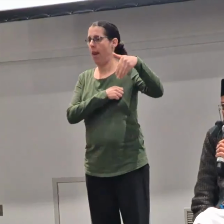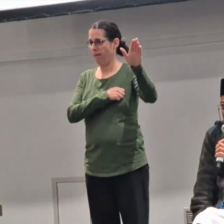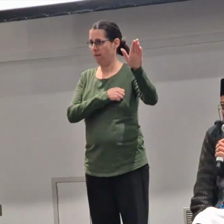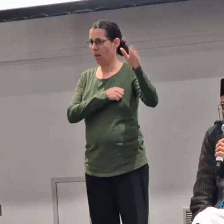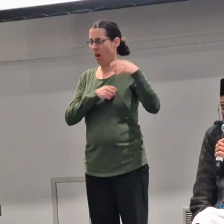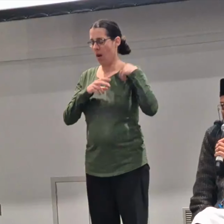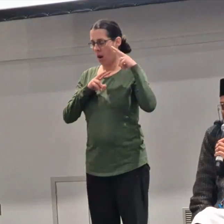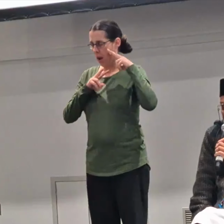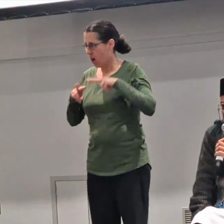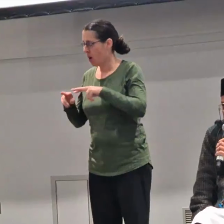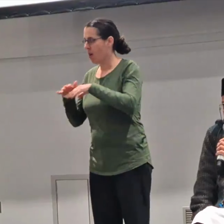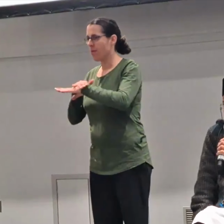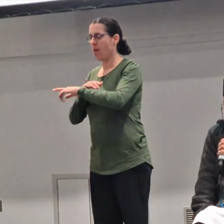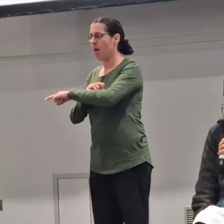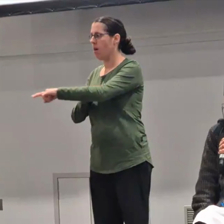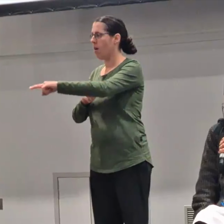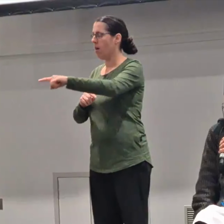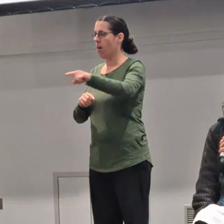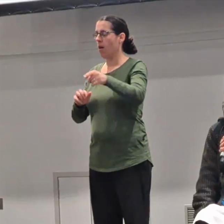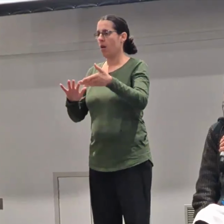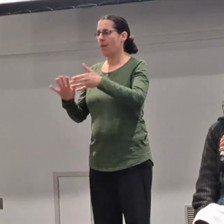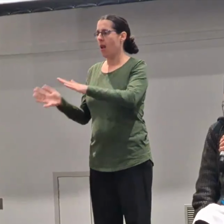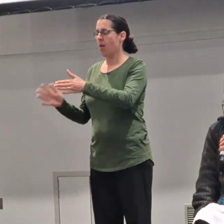the dead bodies,